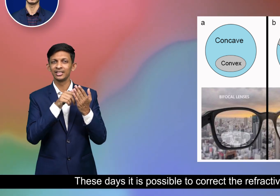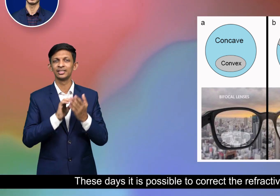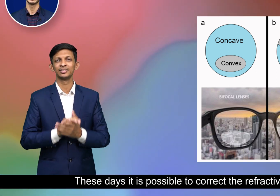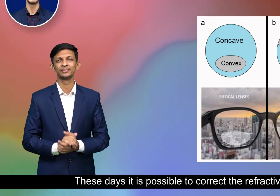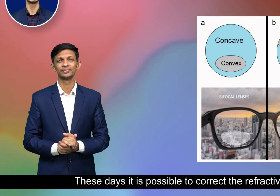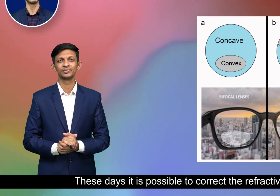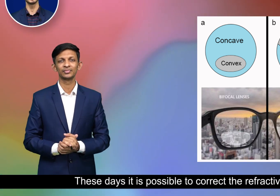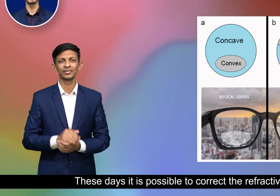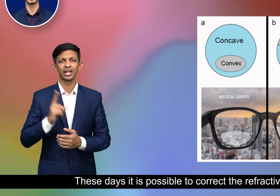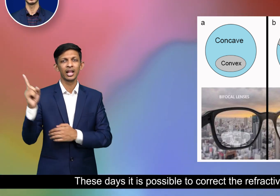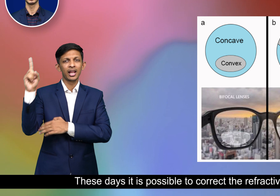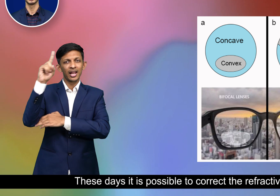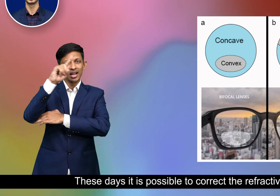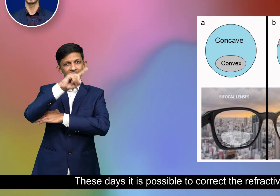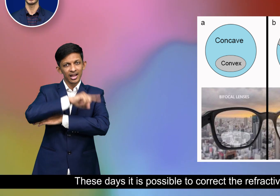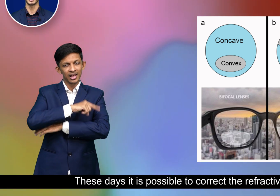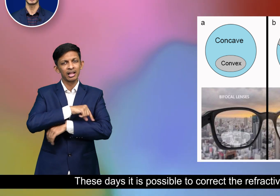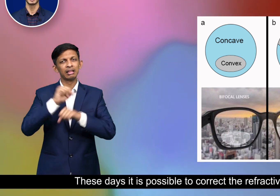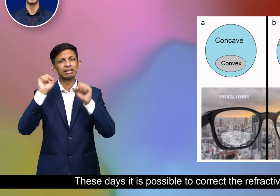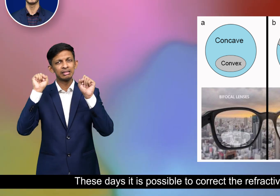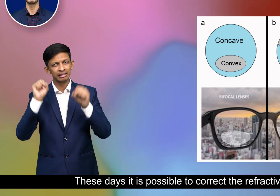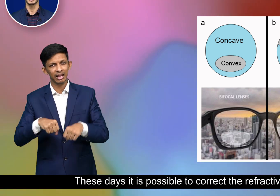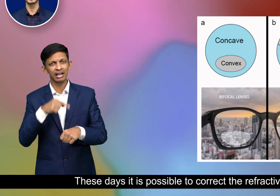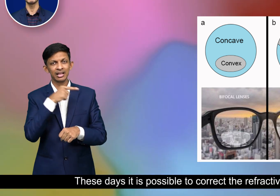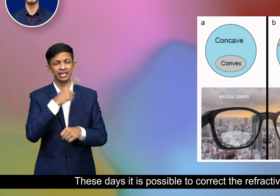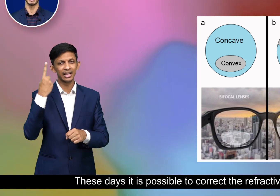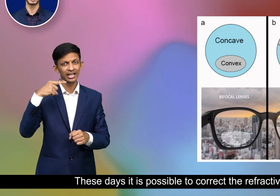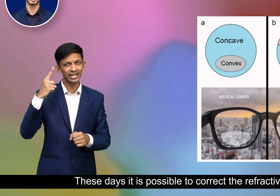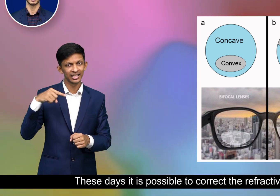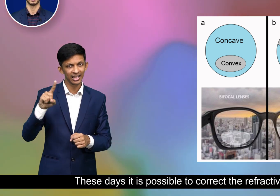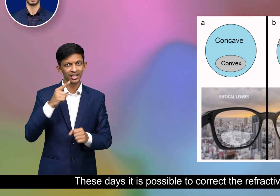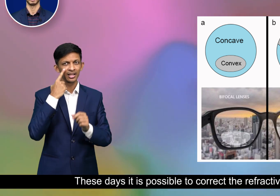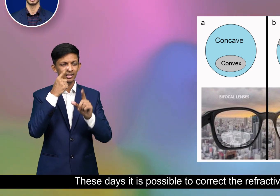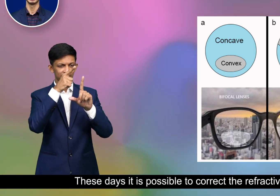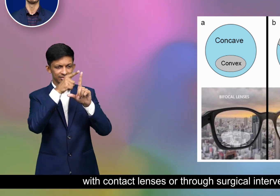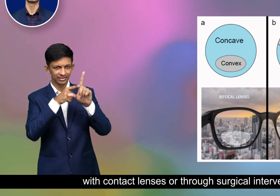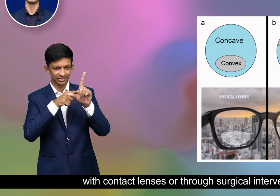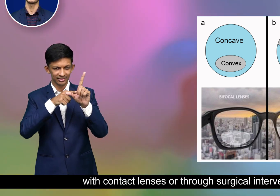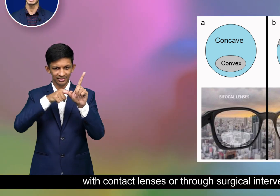These days, it is possible to correct the refractive defects